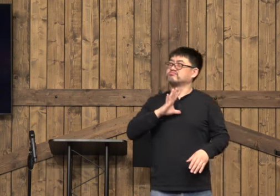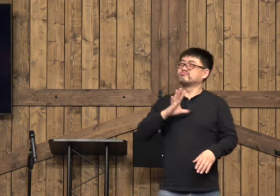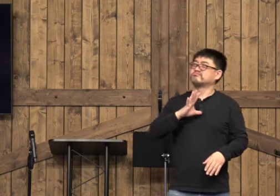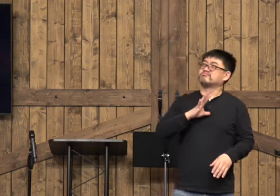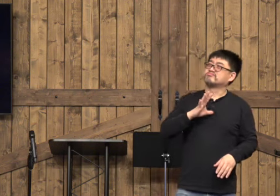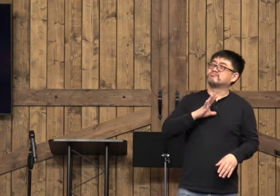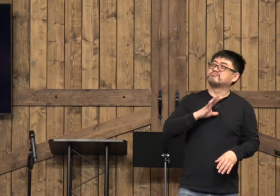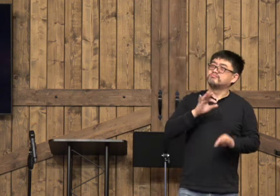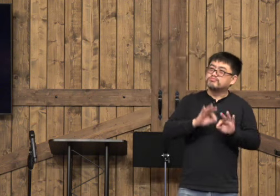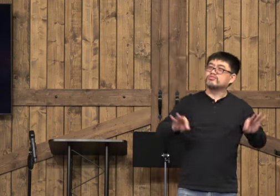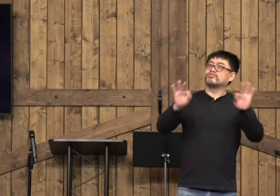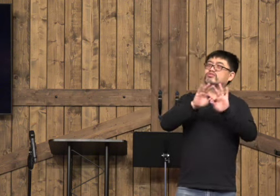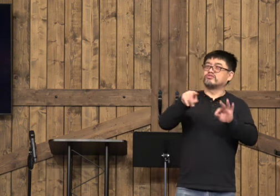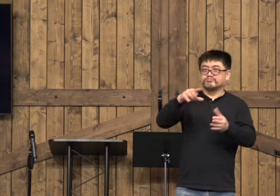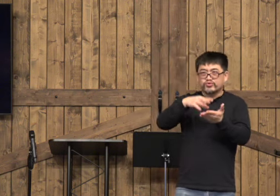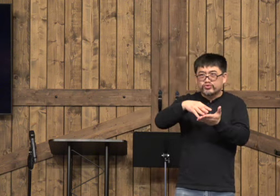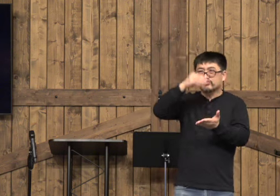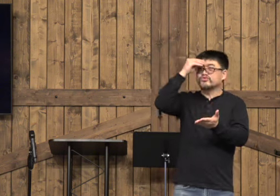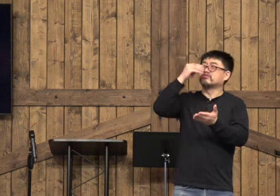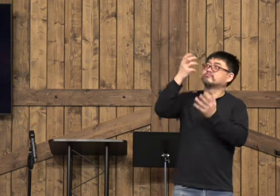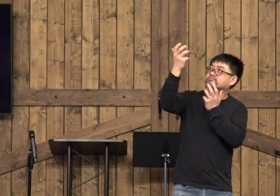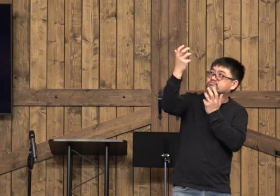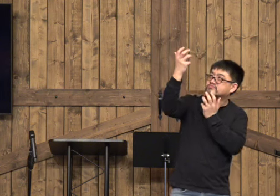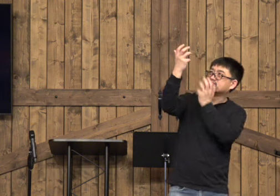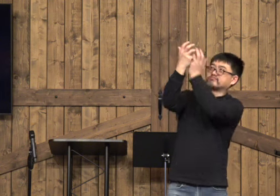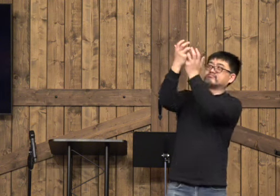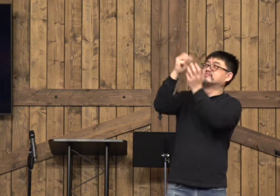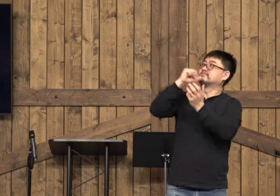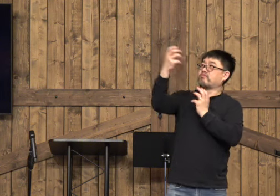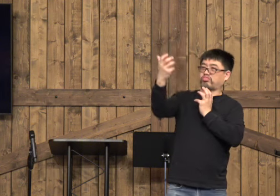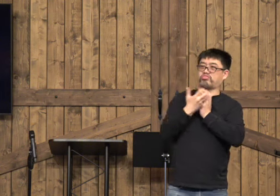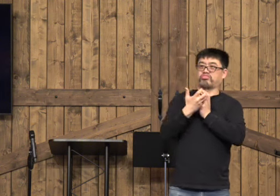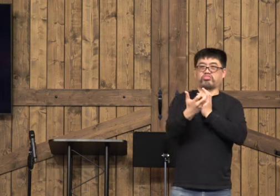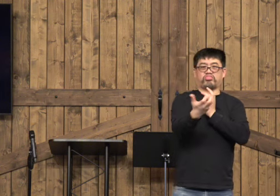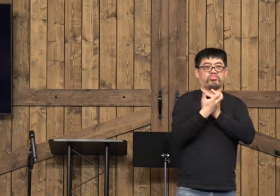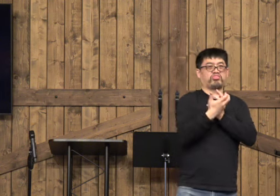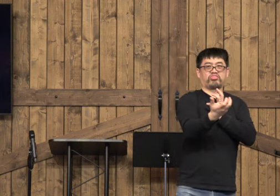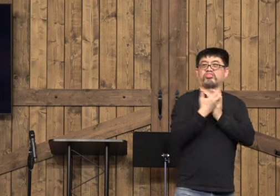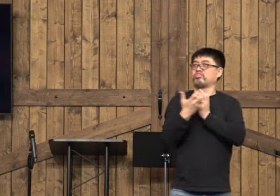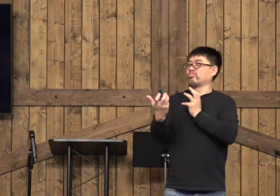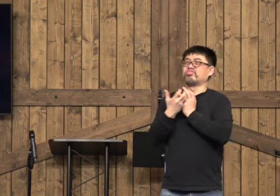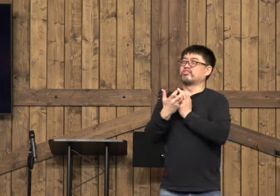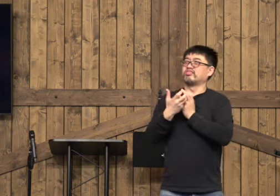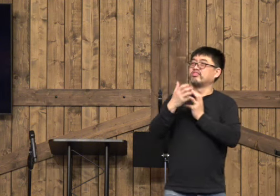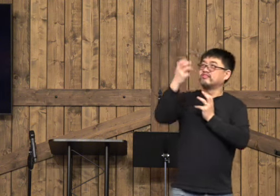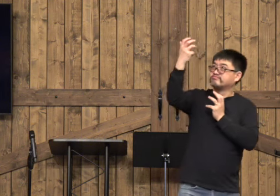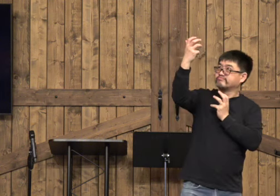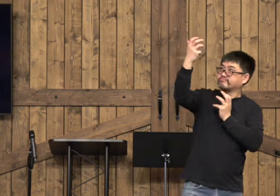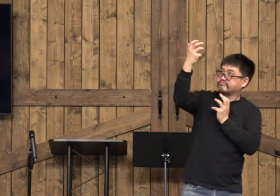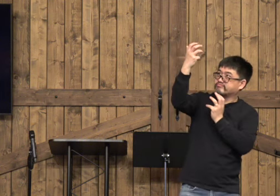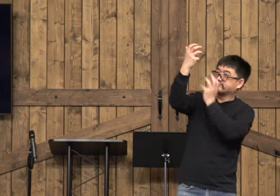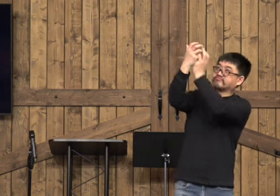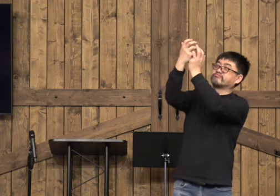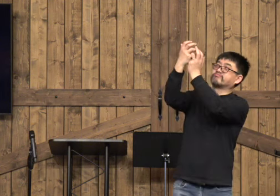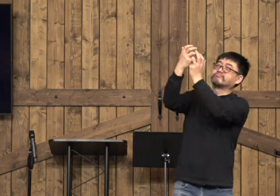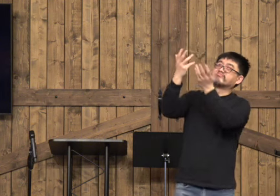sometimes the truth causes people to go astray but help our minds and our thoughts to be like you help